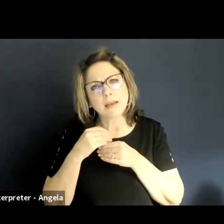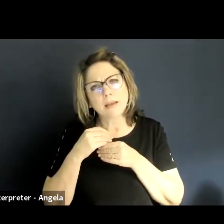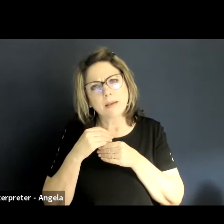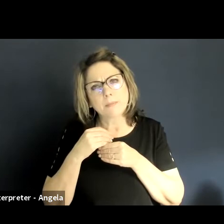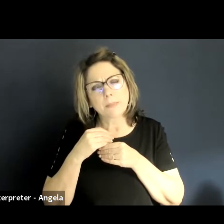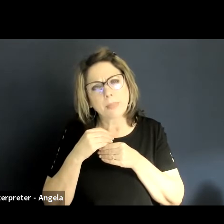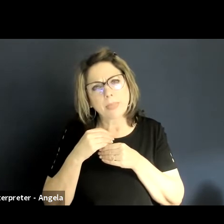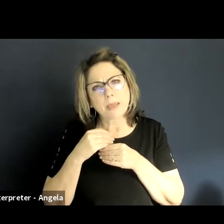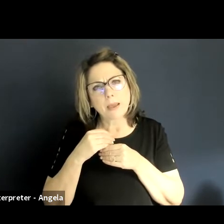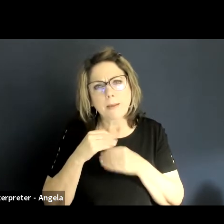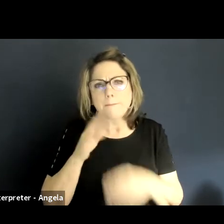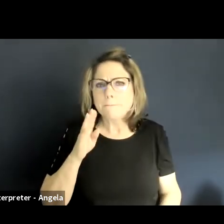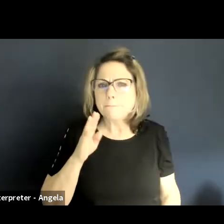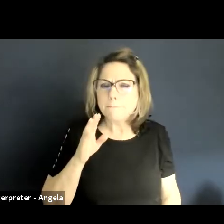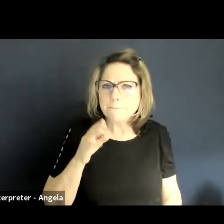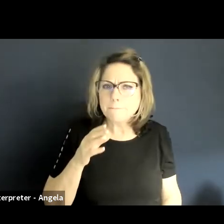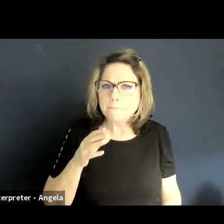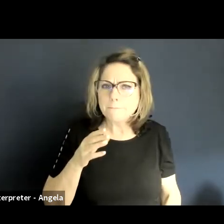be curious,